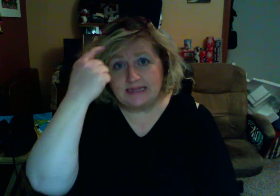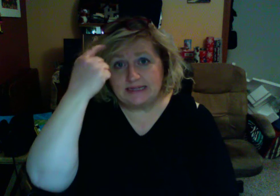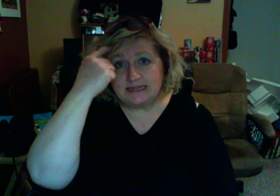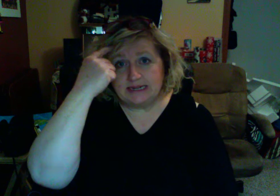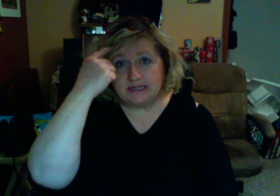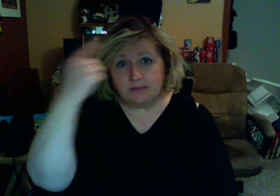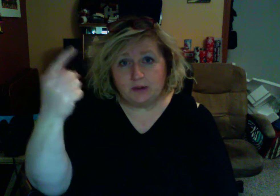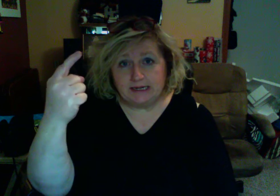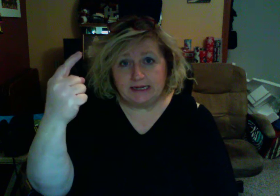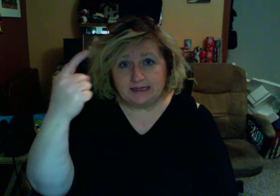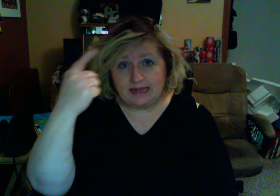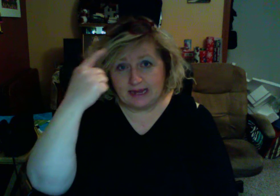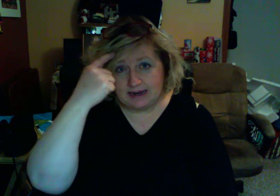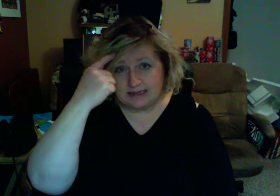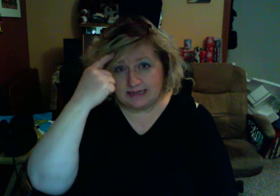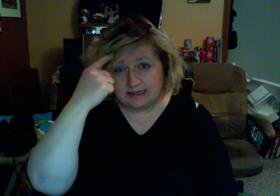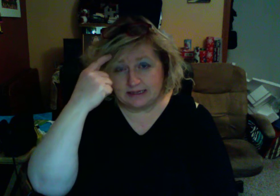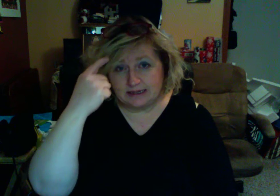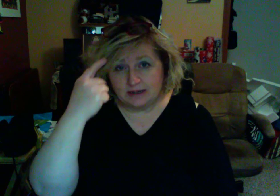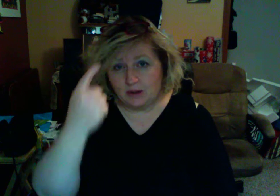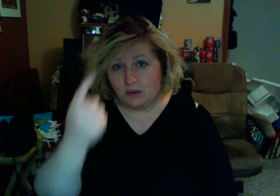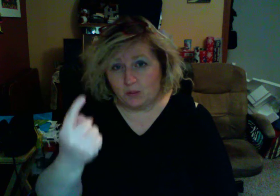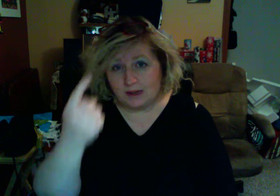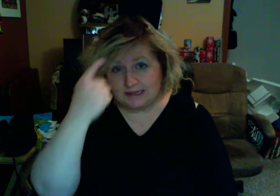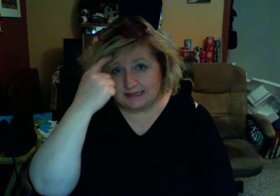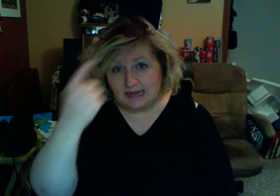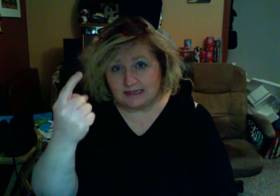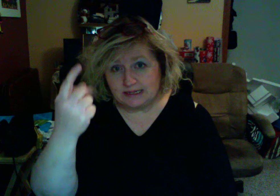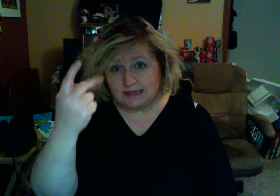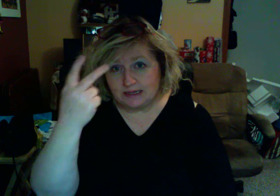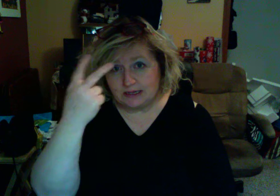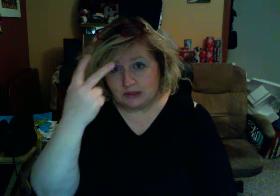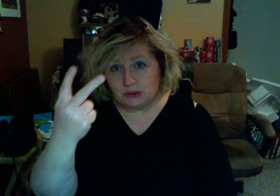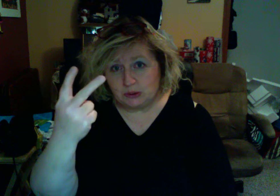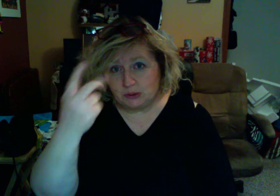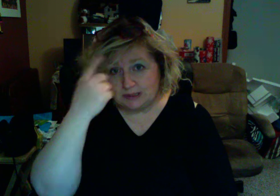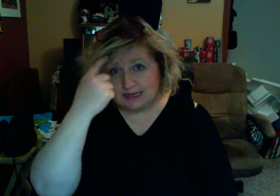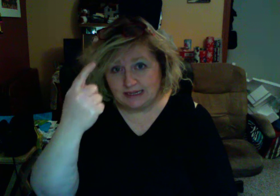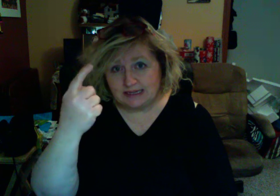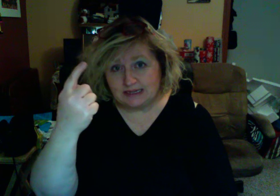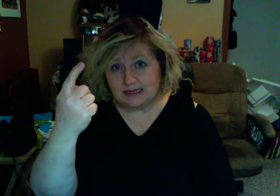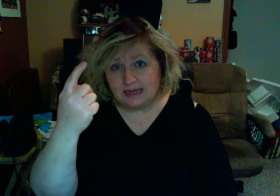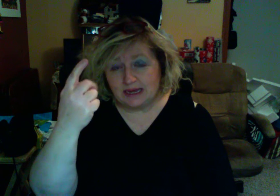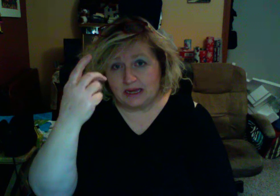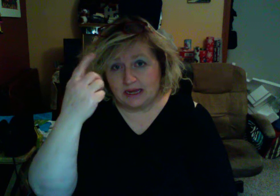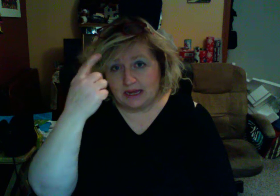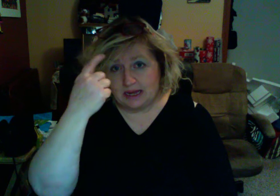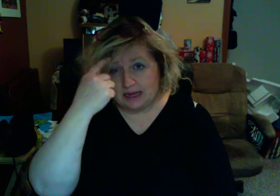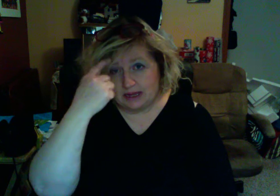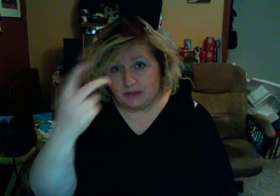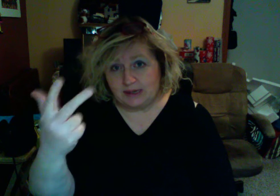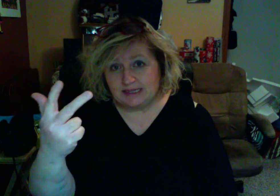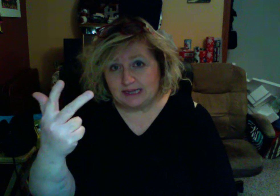Cents is just pointing to the head. Cents, 1 cent, 2 cents, 3